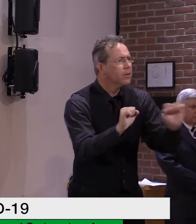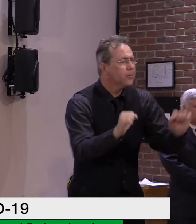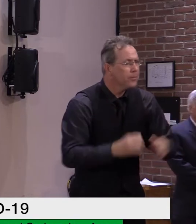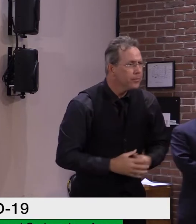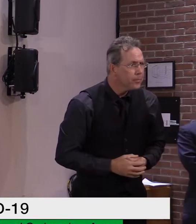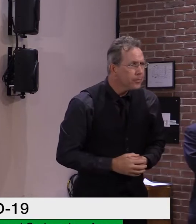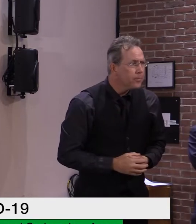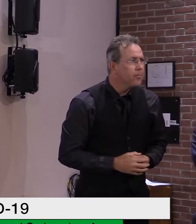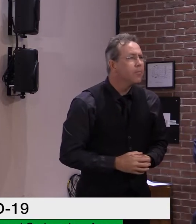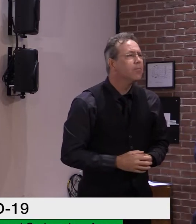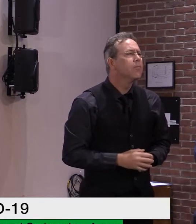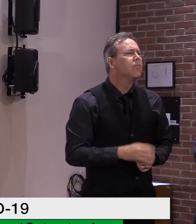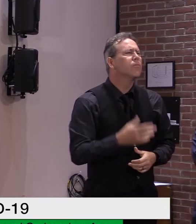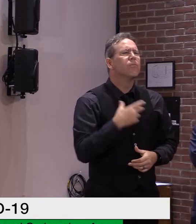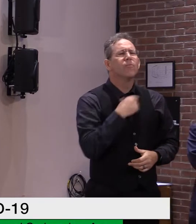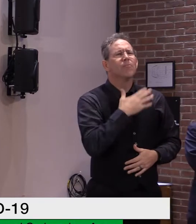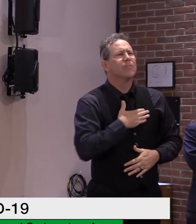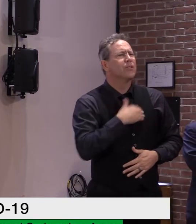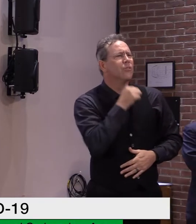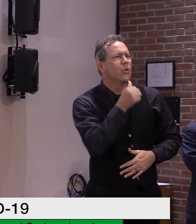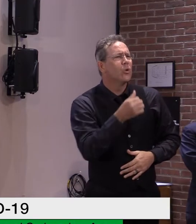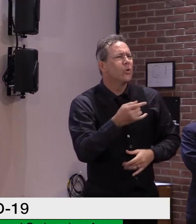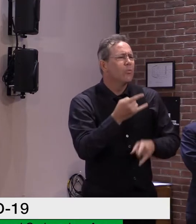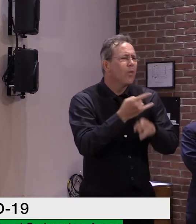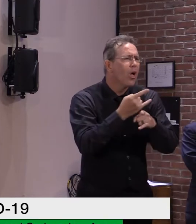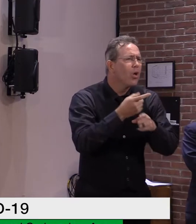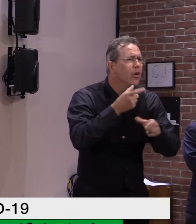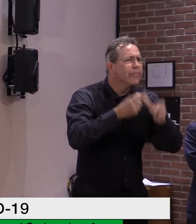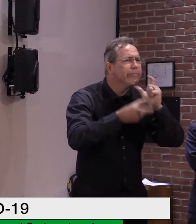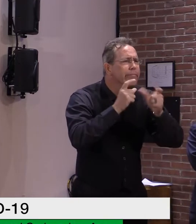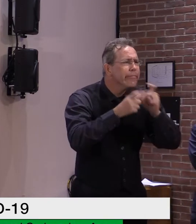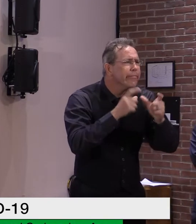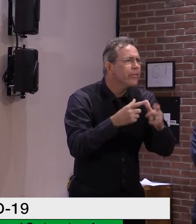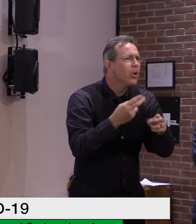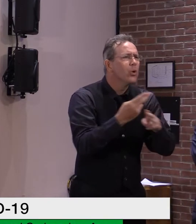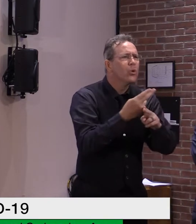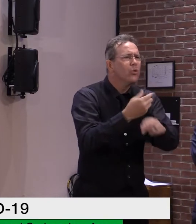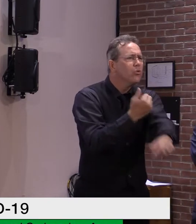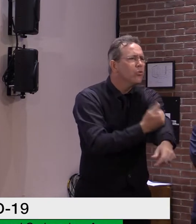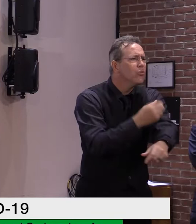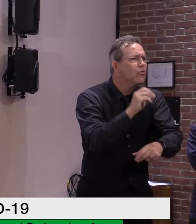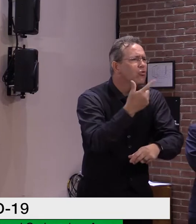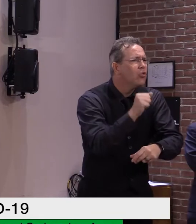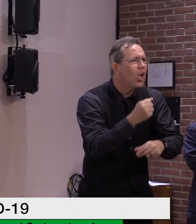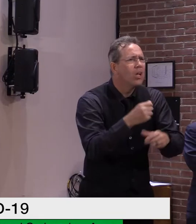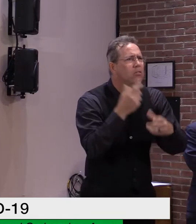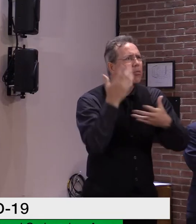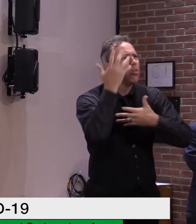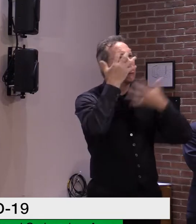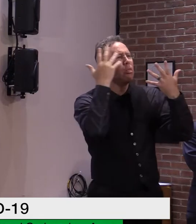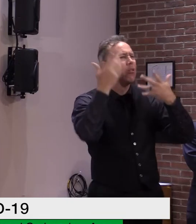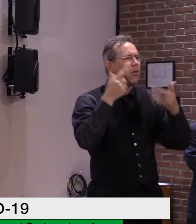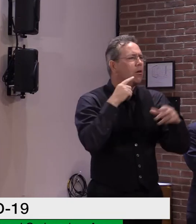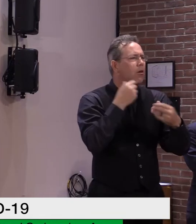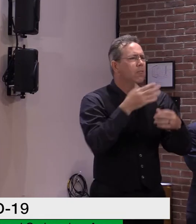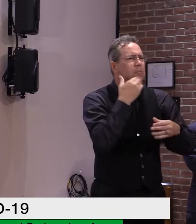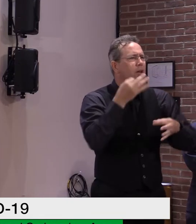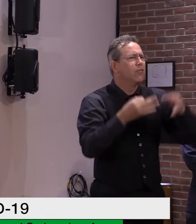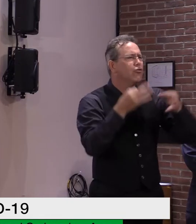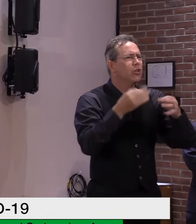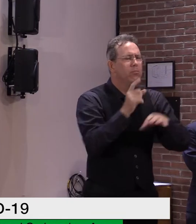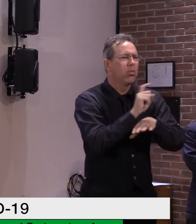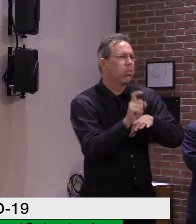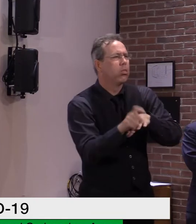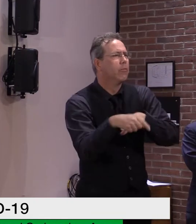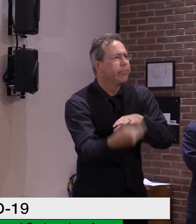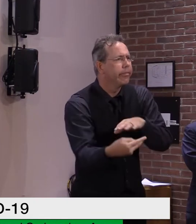They can impair your judgment. They can slow your response, and they can impair your ability to swim. And